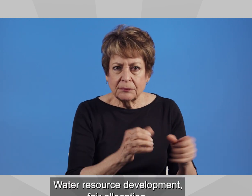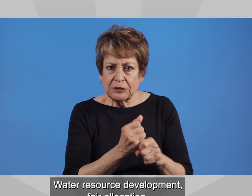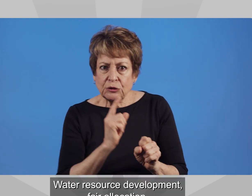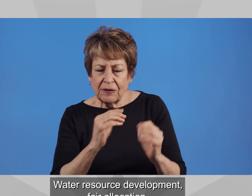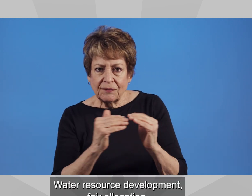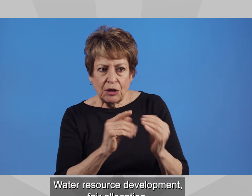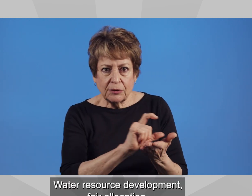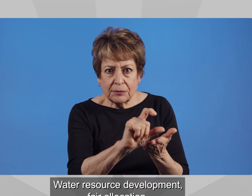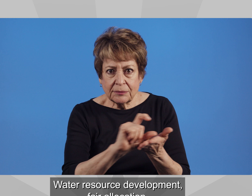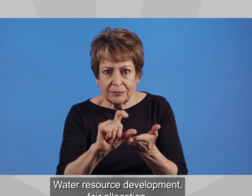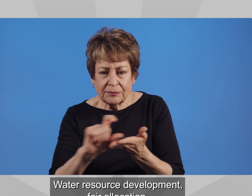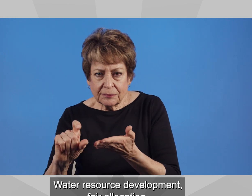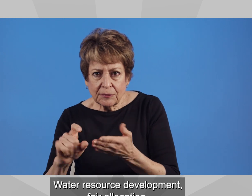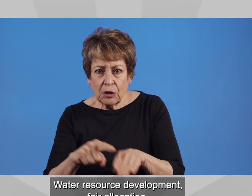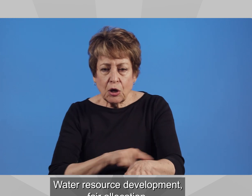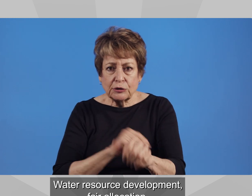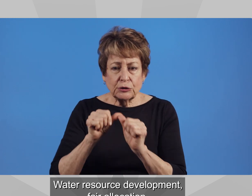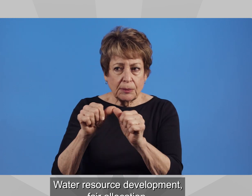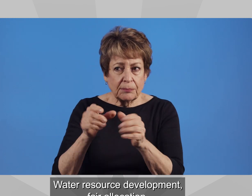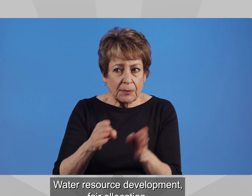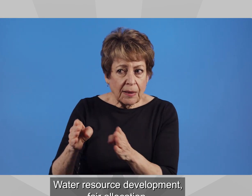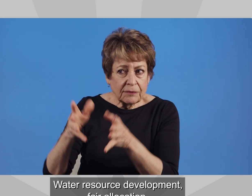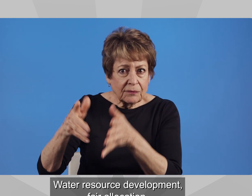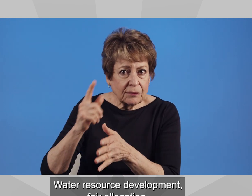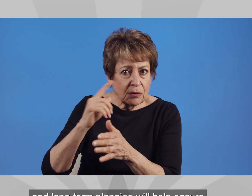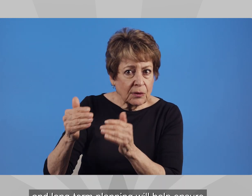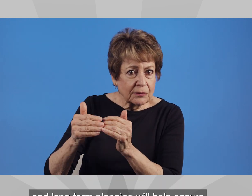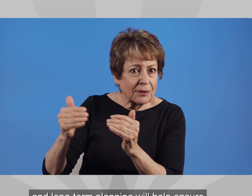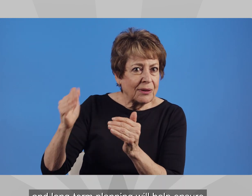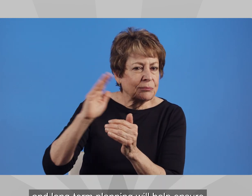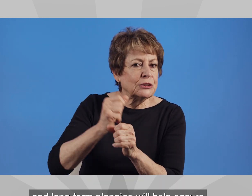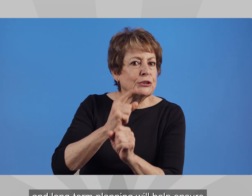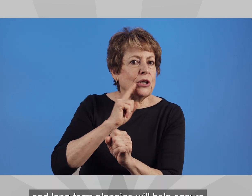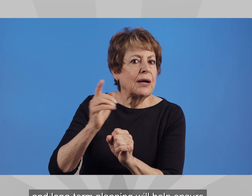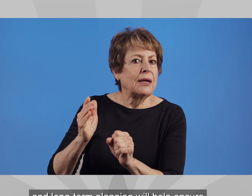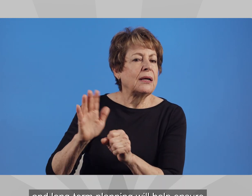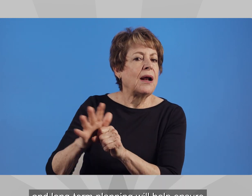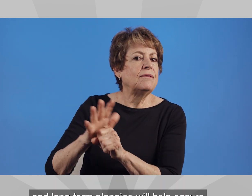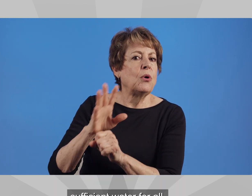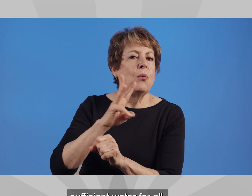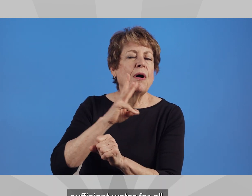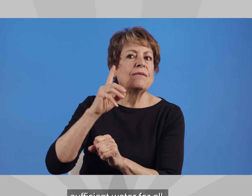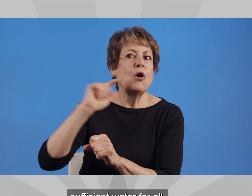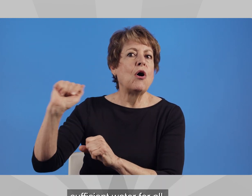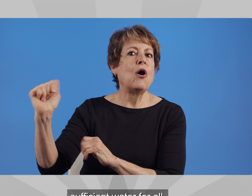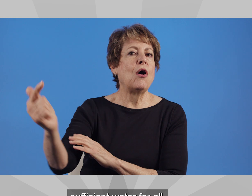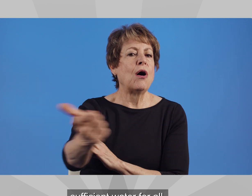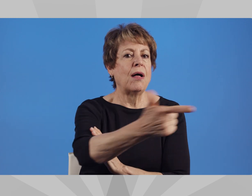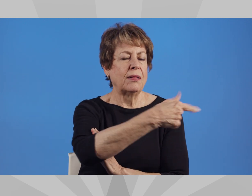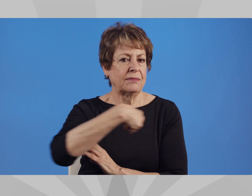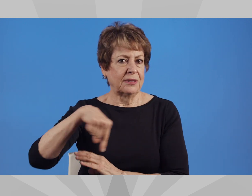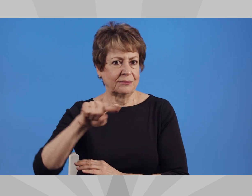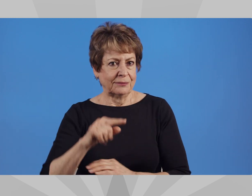Water resource development, fair allocation, and long-term planning will help ensure sufficient